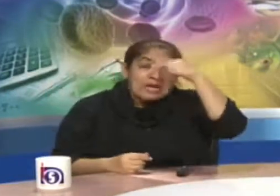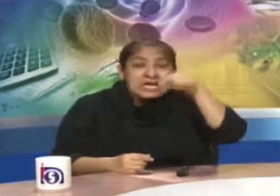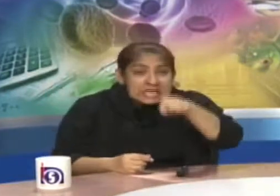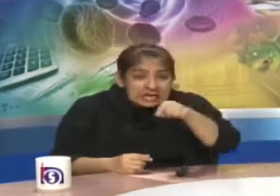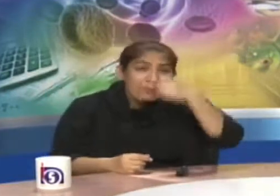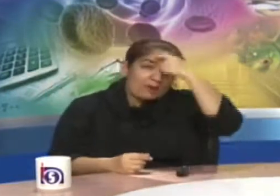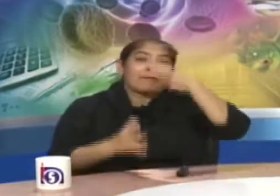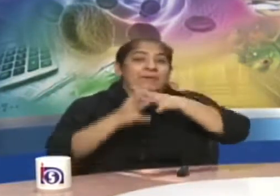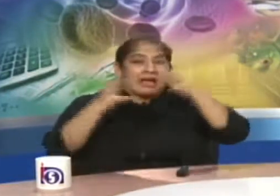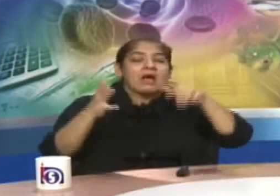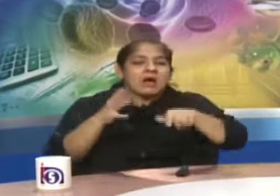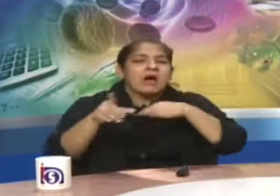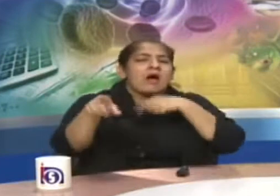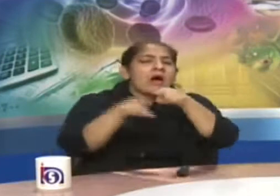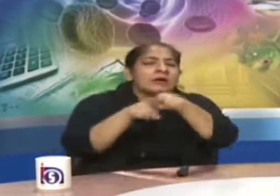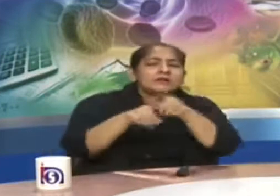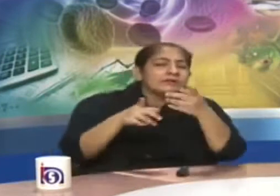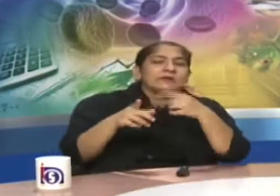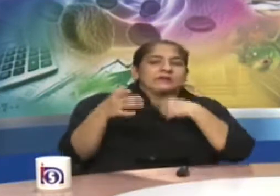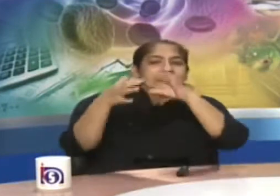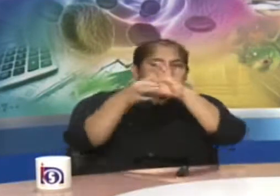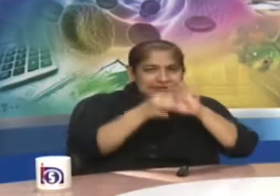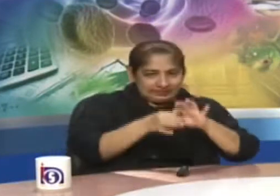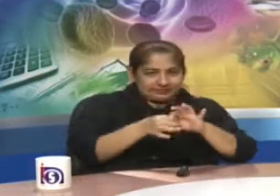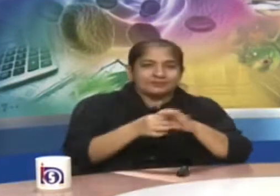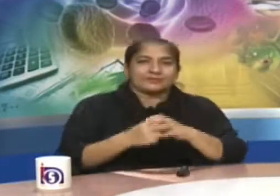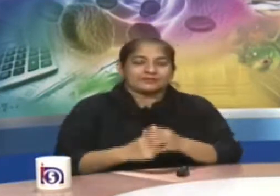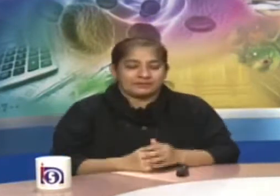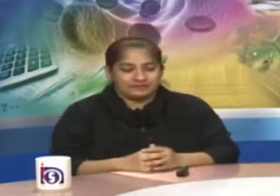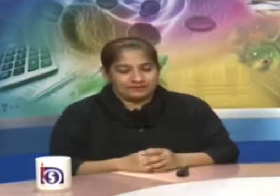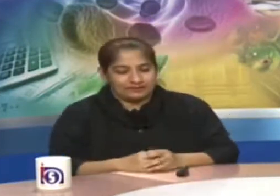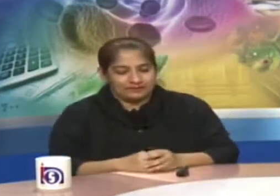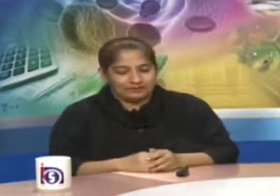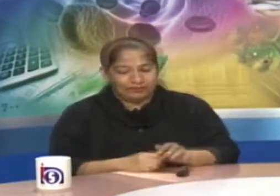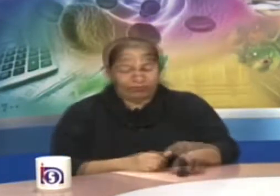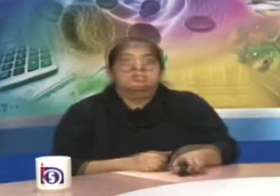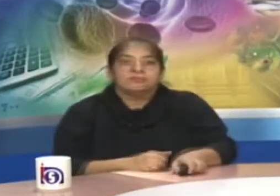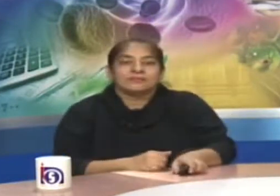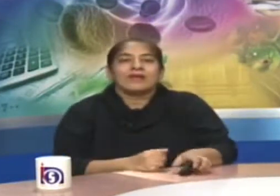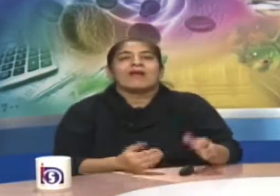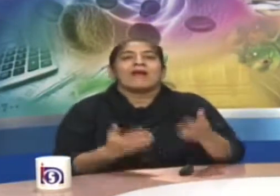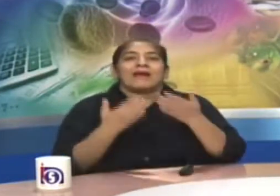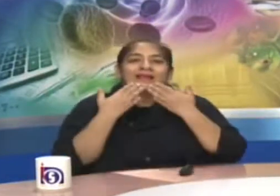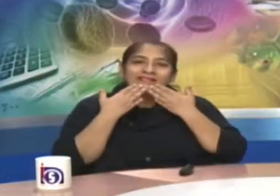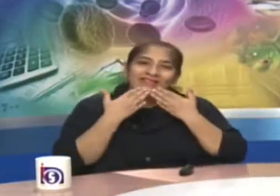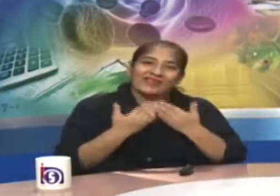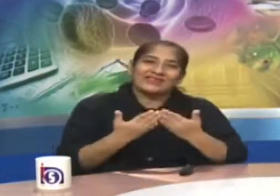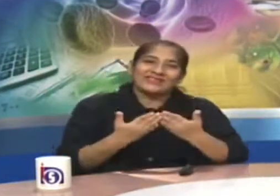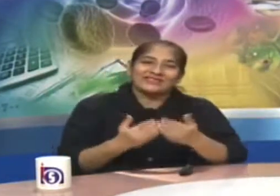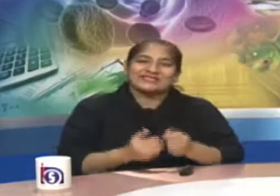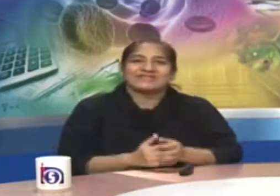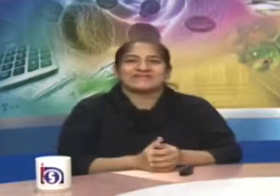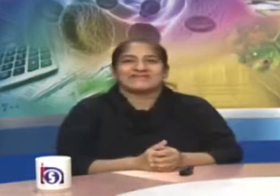increase in the value and then I sold. Thank you.